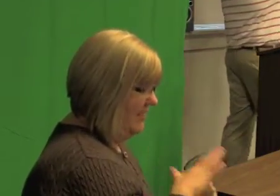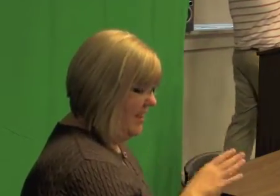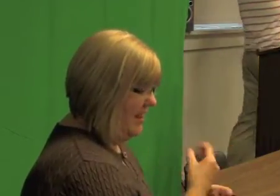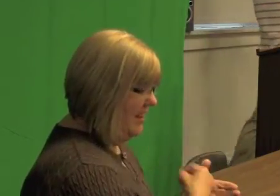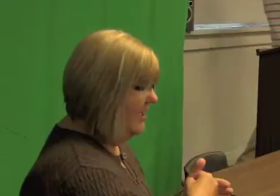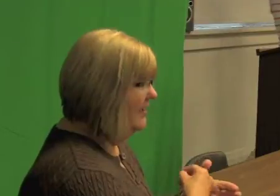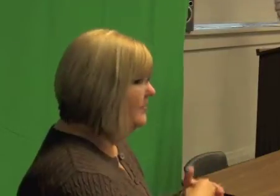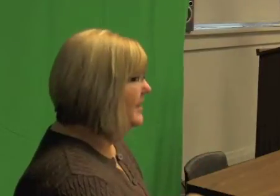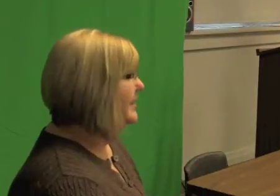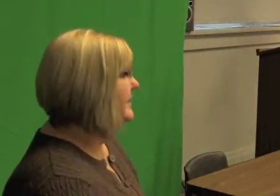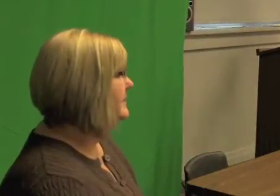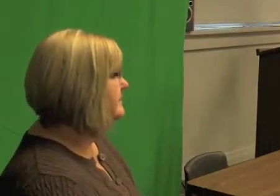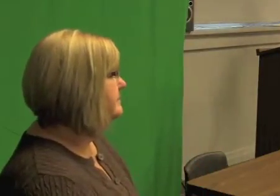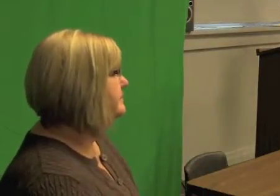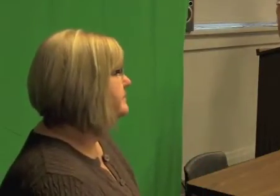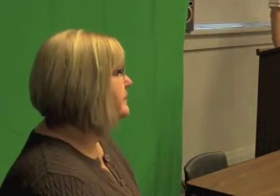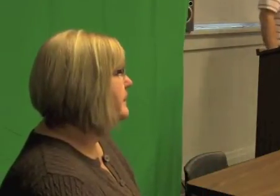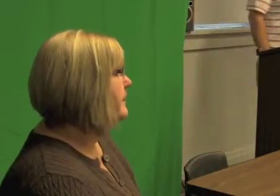Jacob, can you shut that door, please?